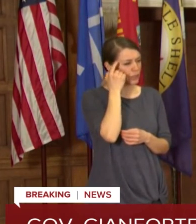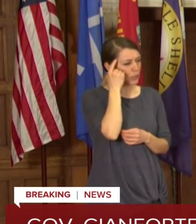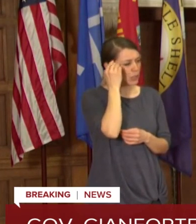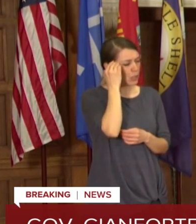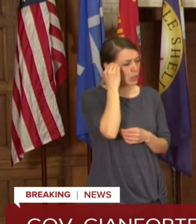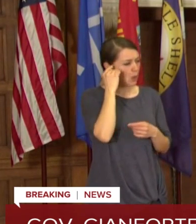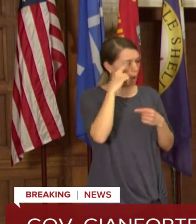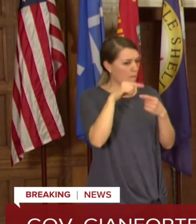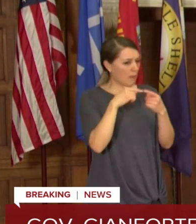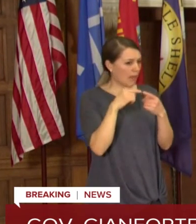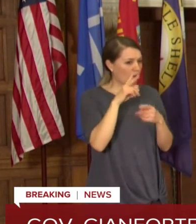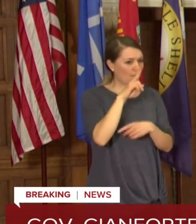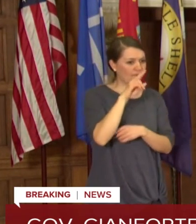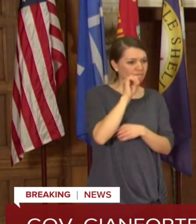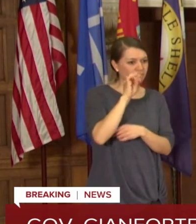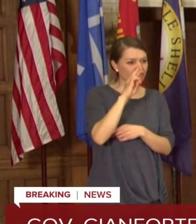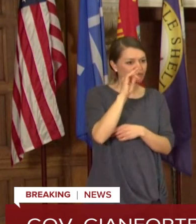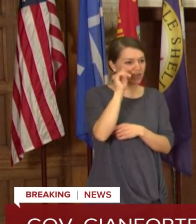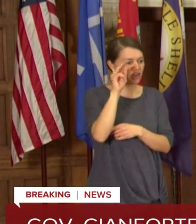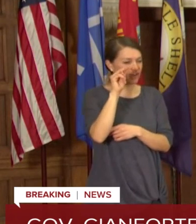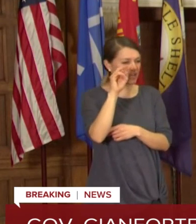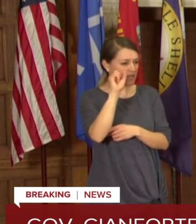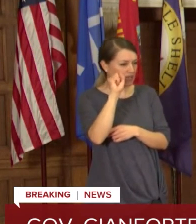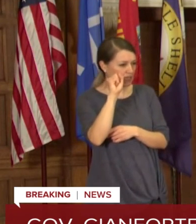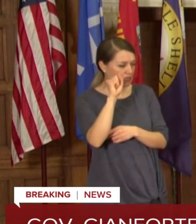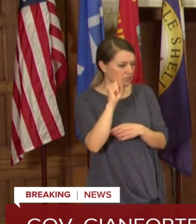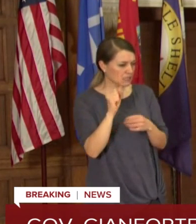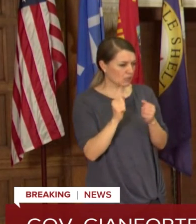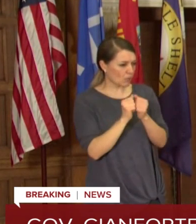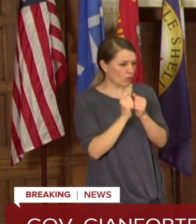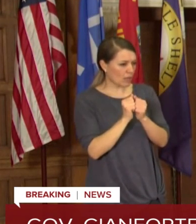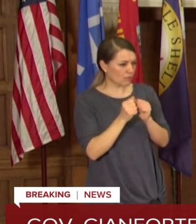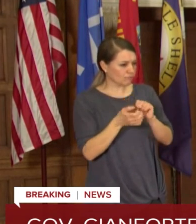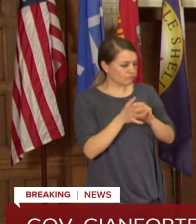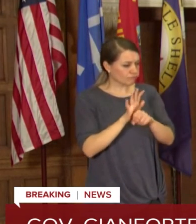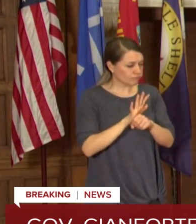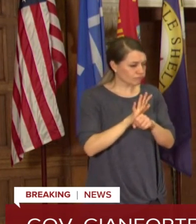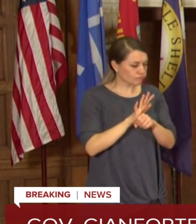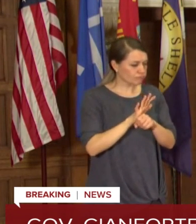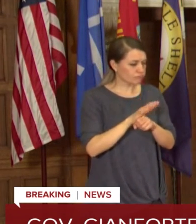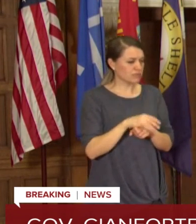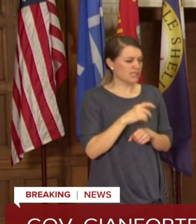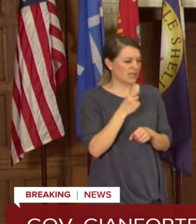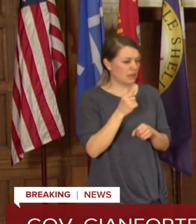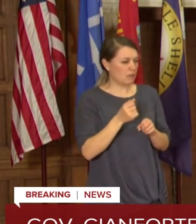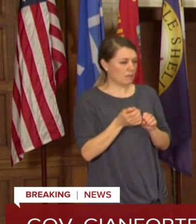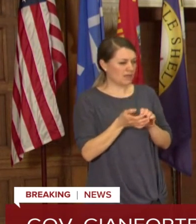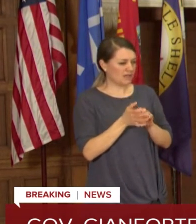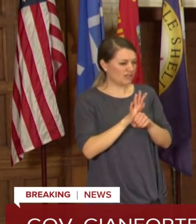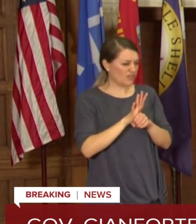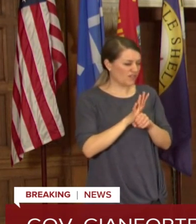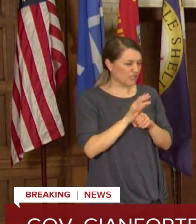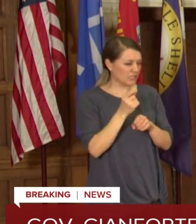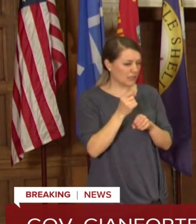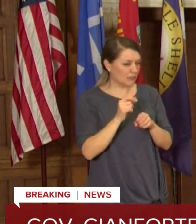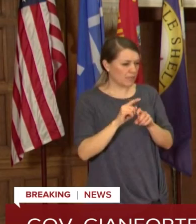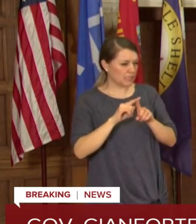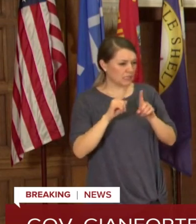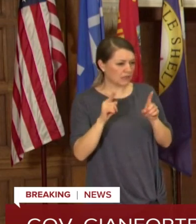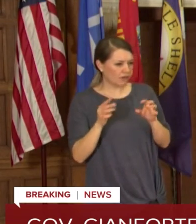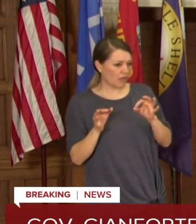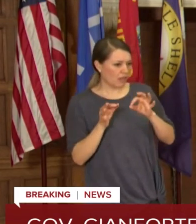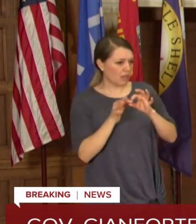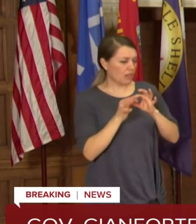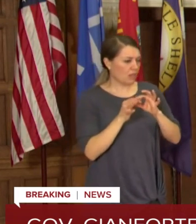also wondering if you can walk us through why the state didn't release that information to all media outlets at once in the form of a press release when those cases were